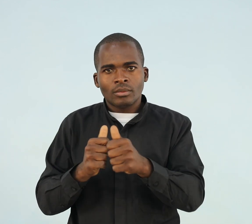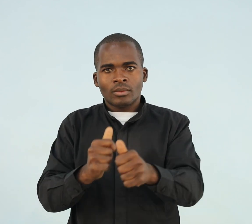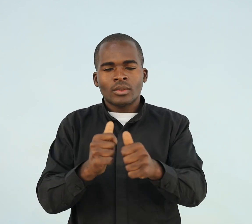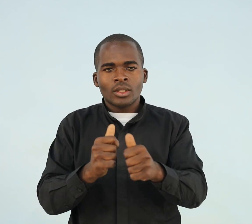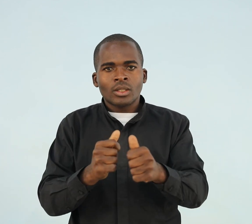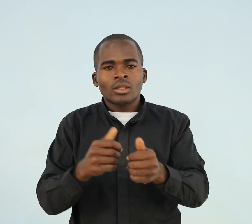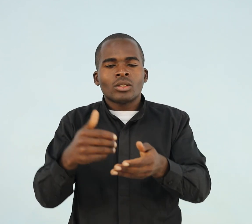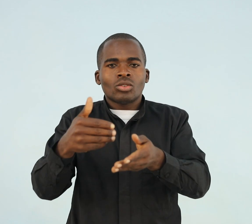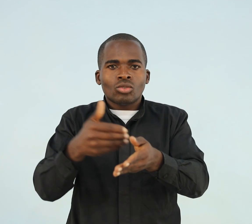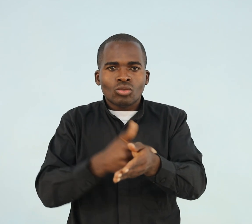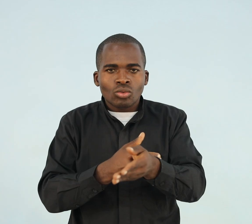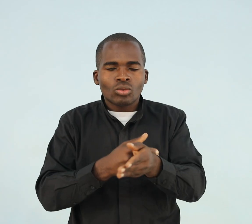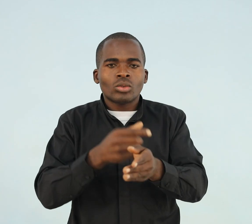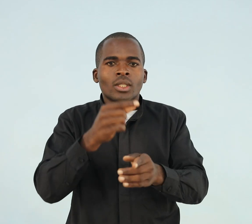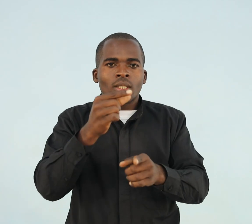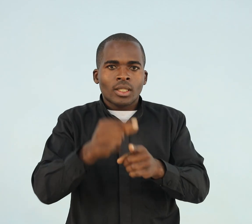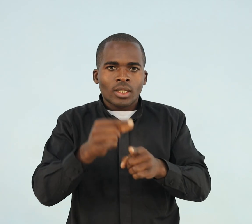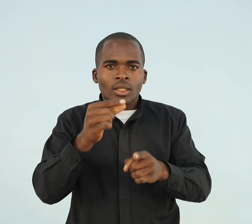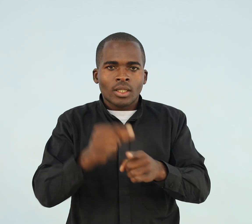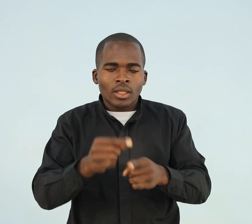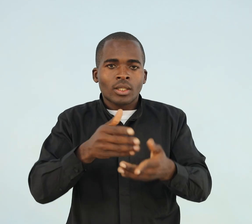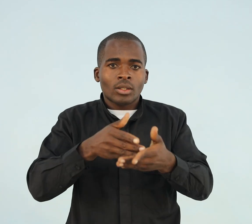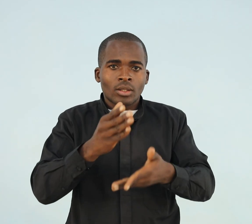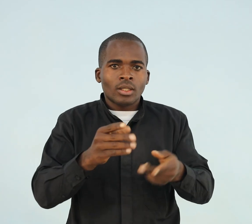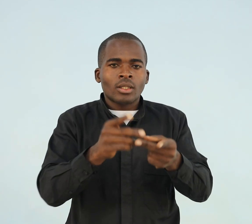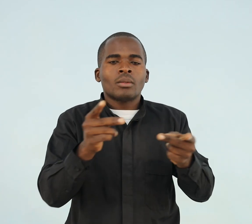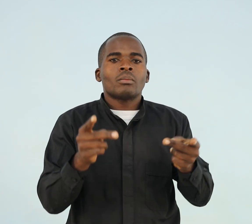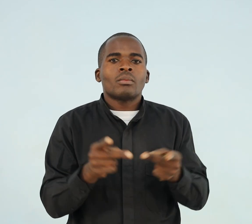definitions in the appropriate places.